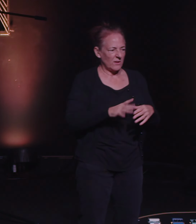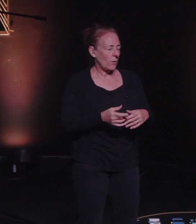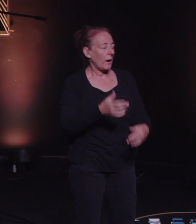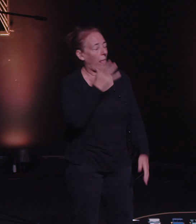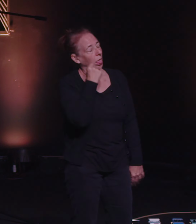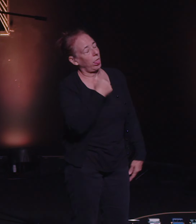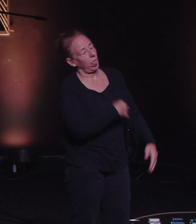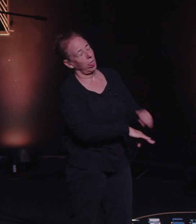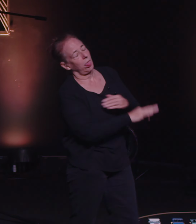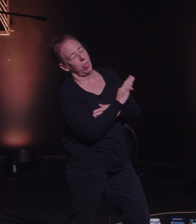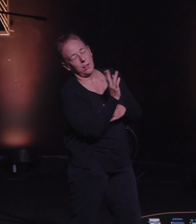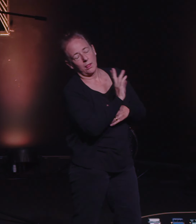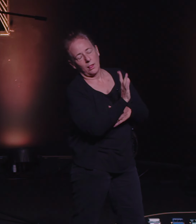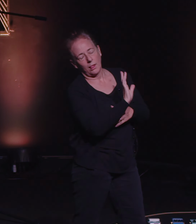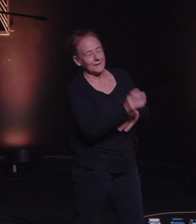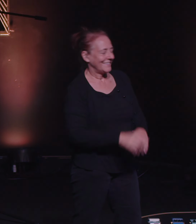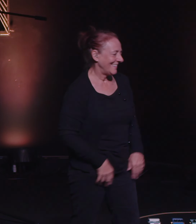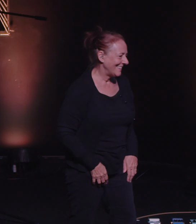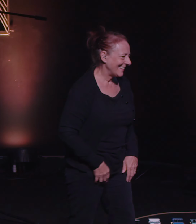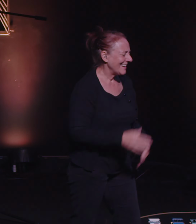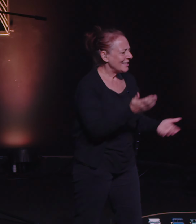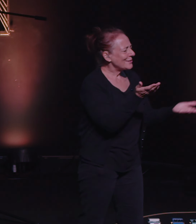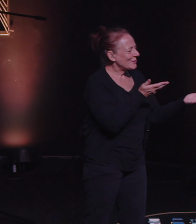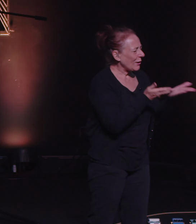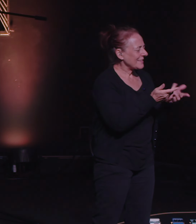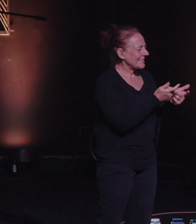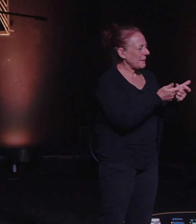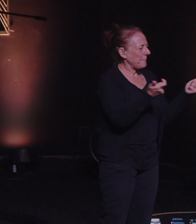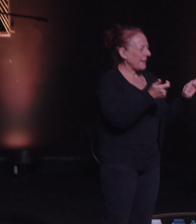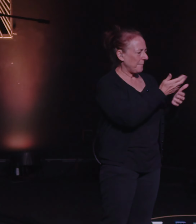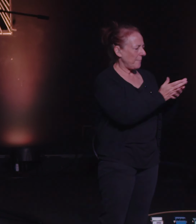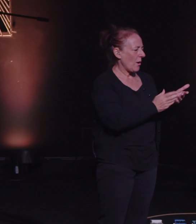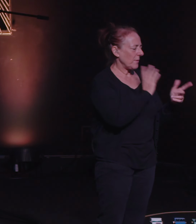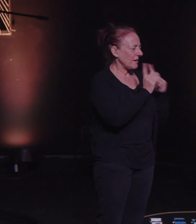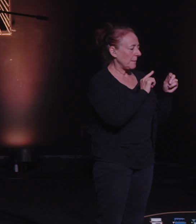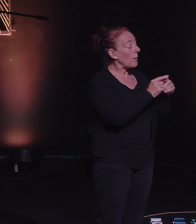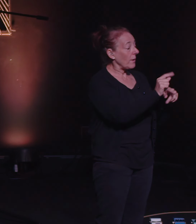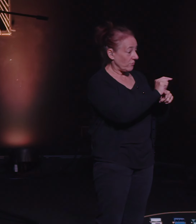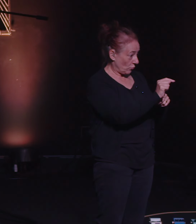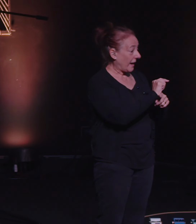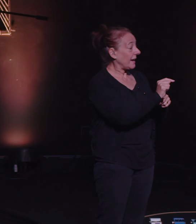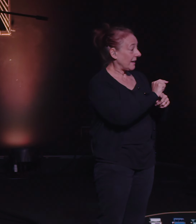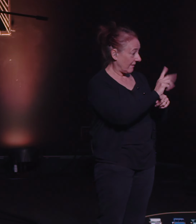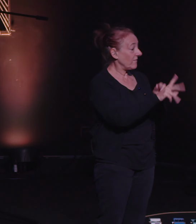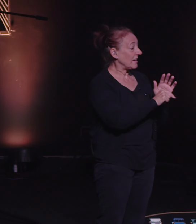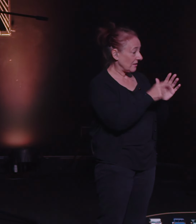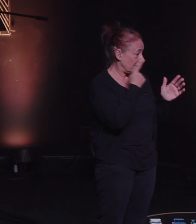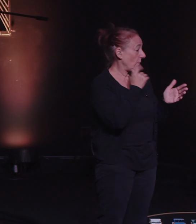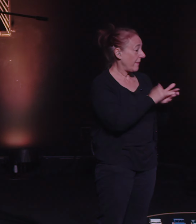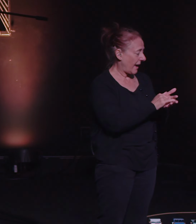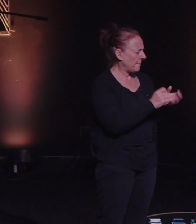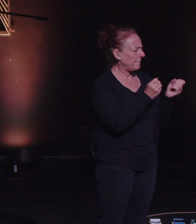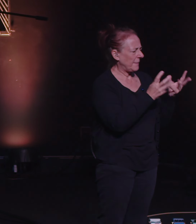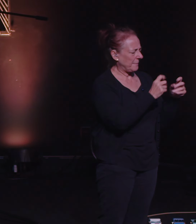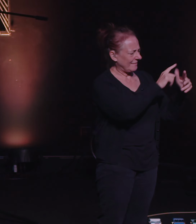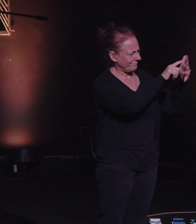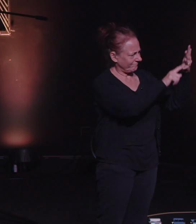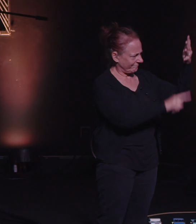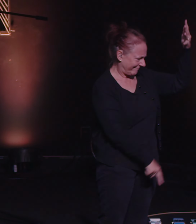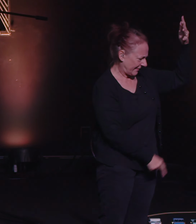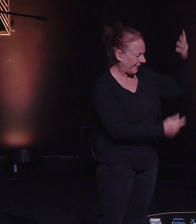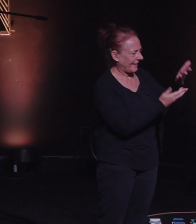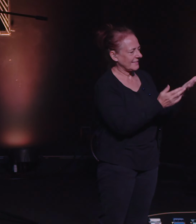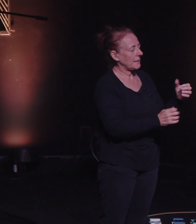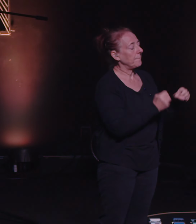to sleep in. Anyway, services is the big piece that we'll kind of talk through. We're going to have training videos available for that. So all kinds of things coming up